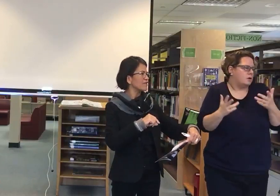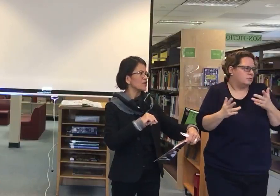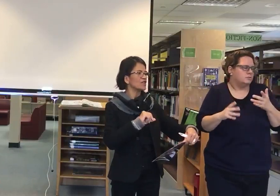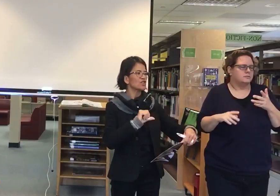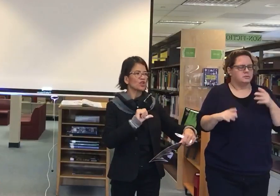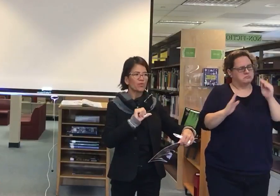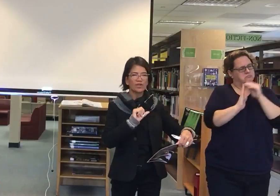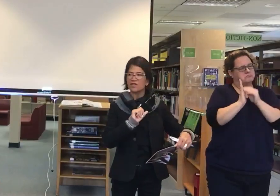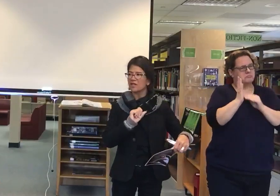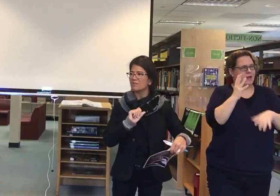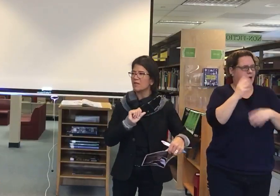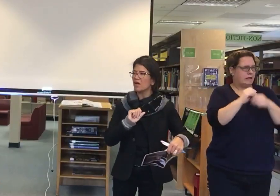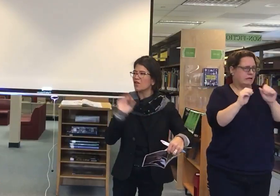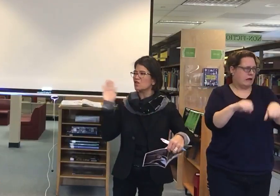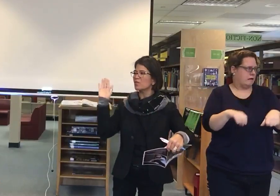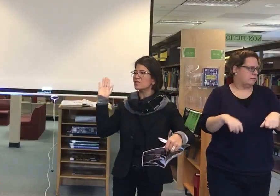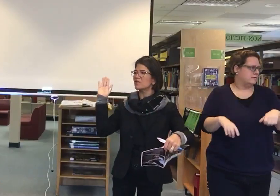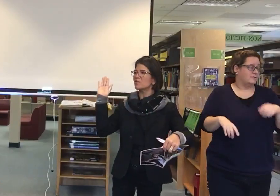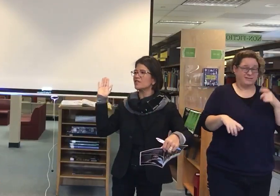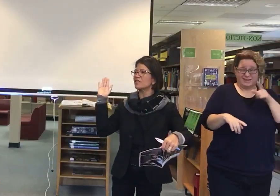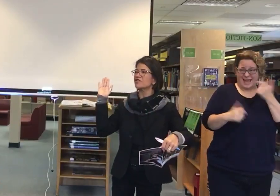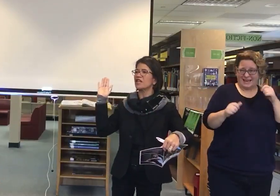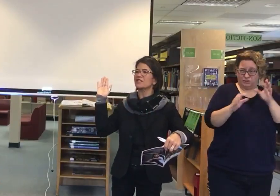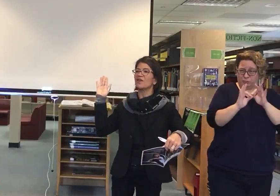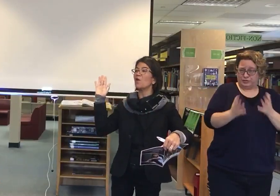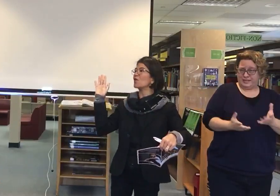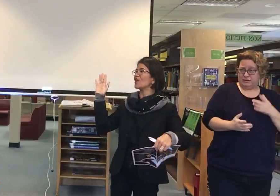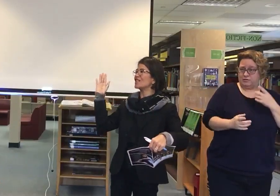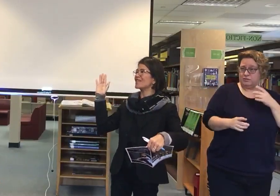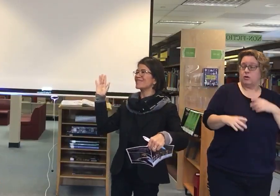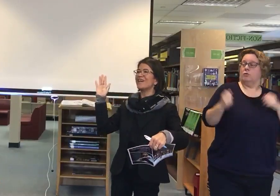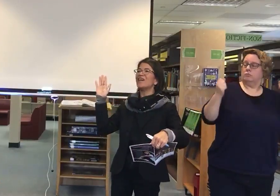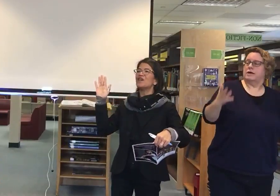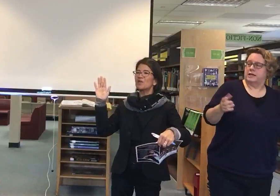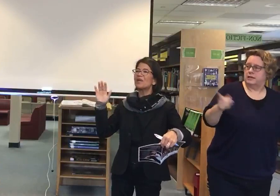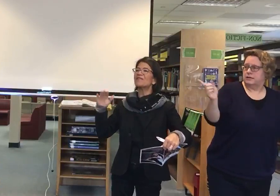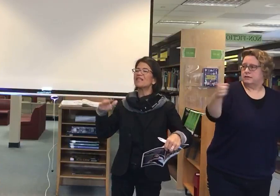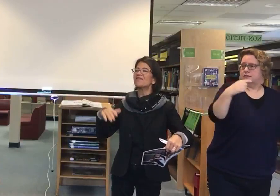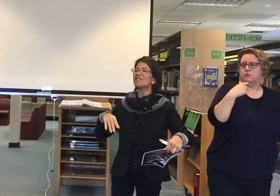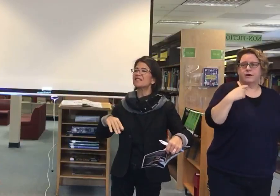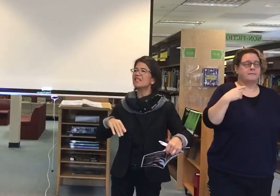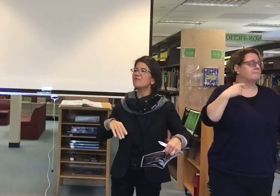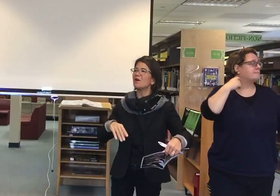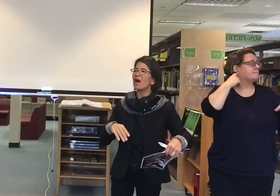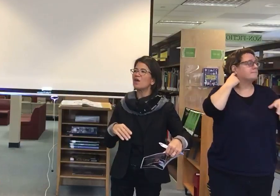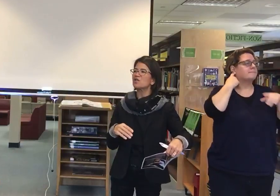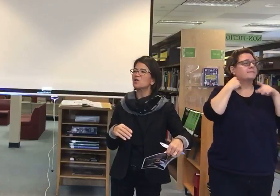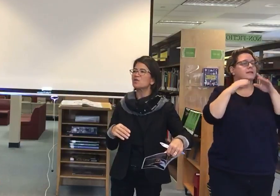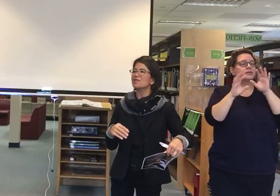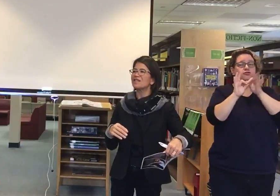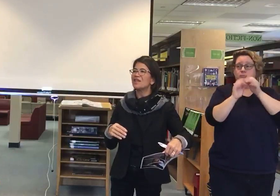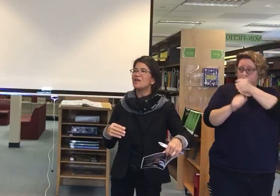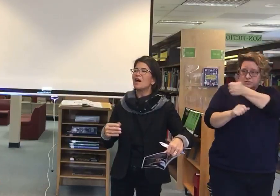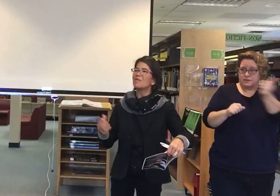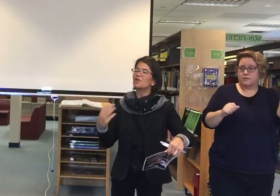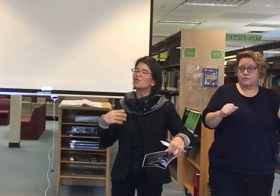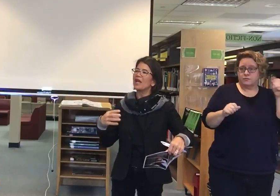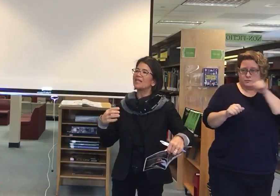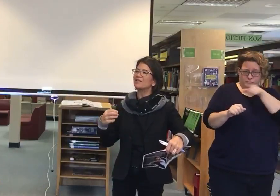you, if you're interpreters, are there interpreters in the room? I should have checked. Oh gosh, yes. So even just thinking about how